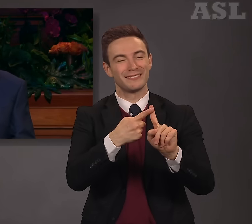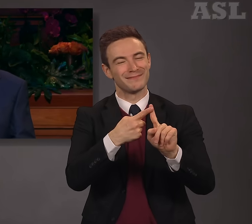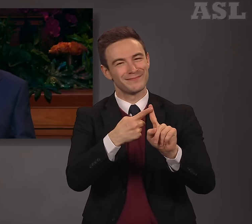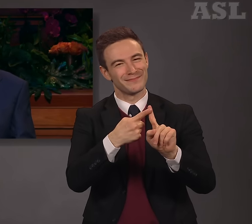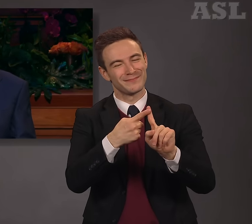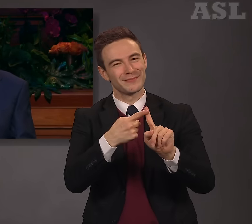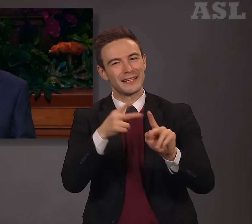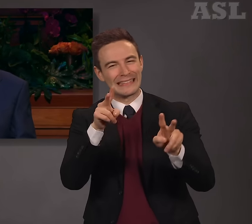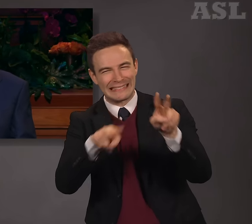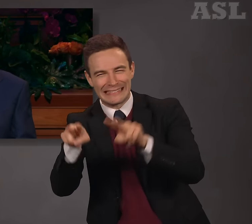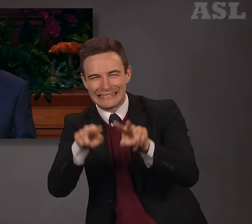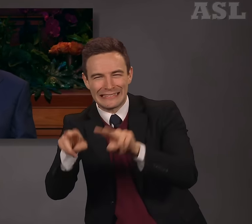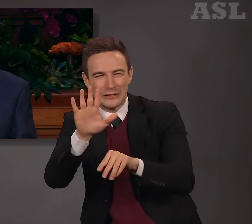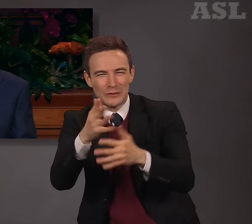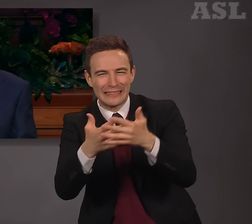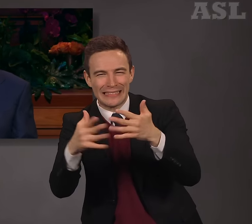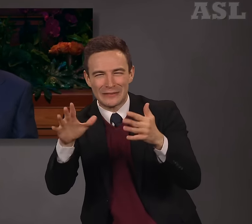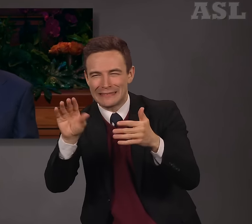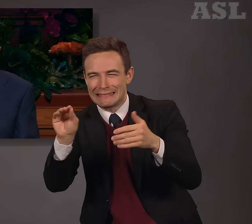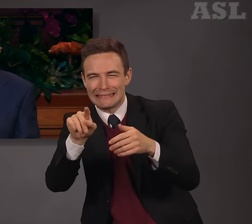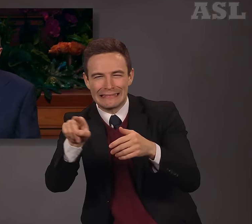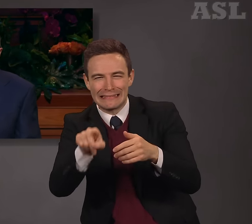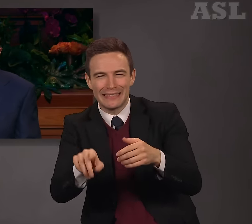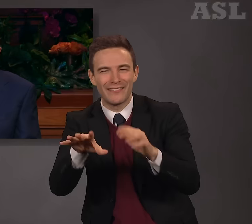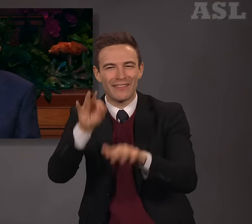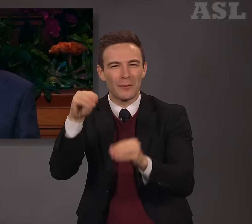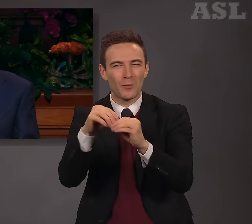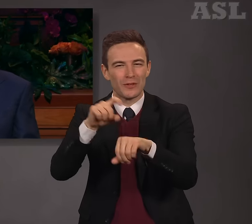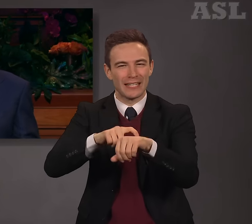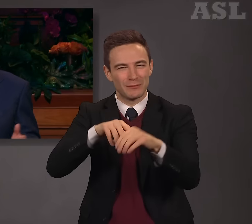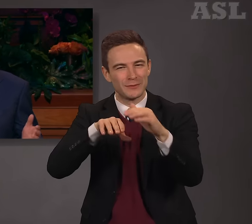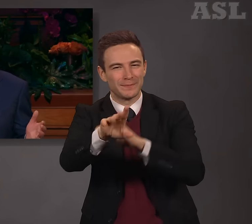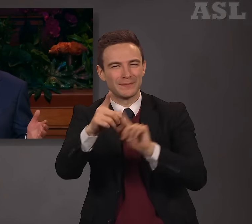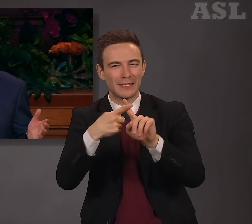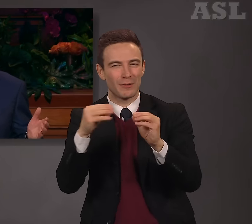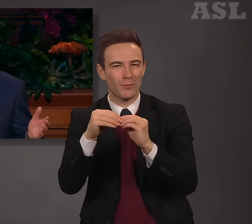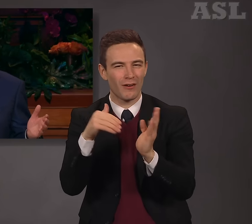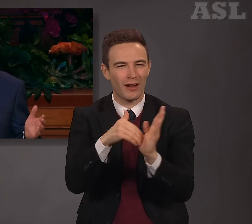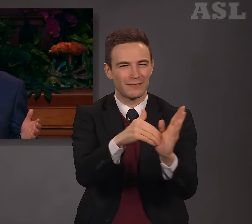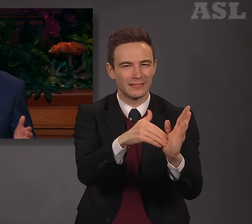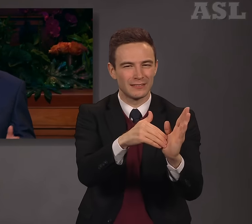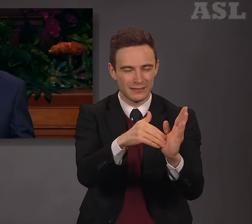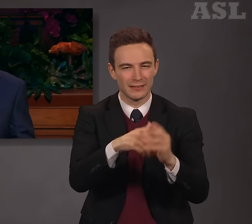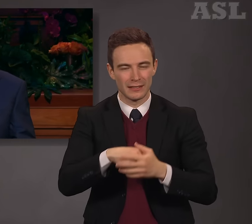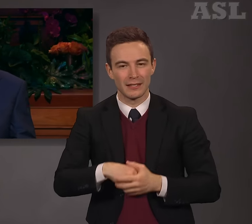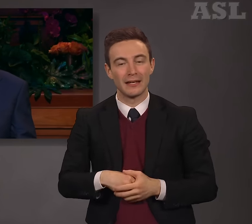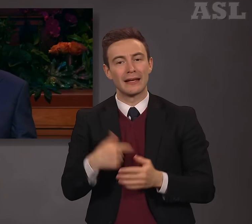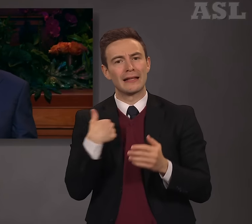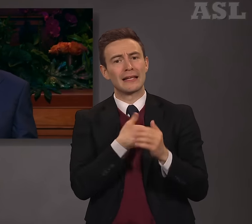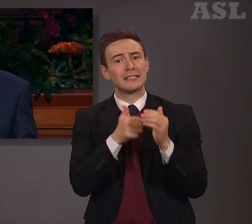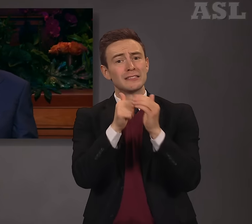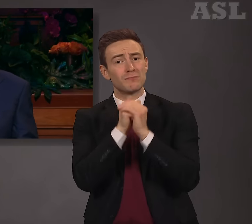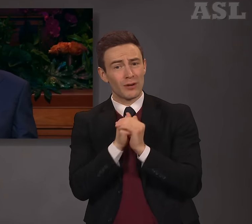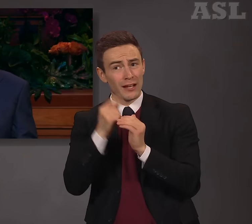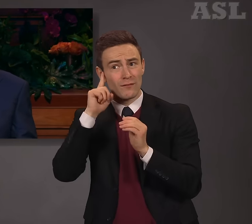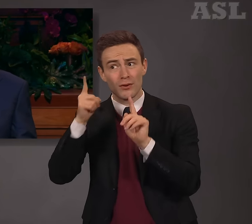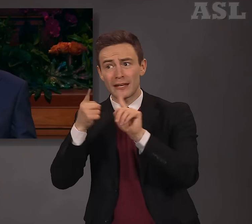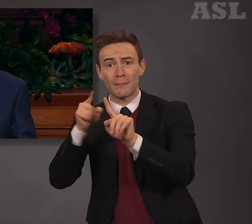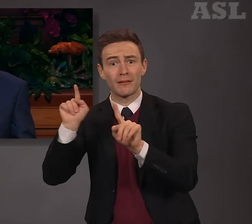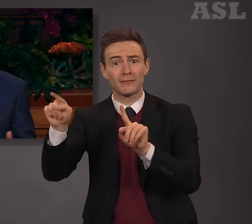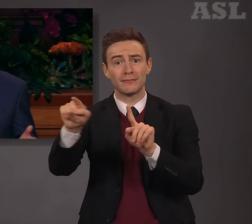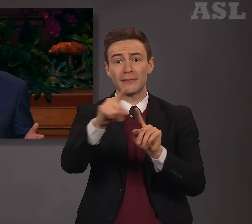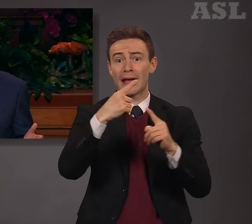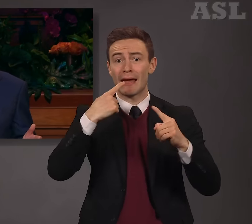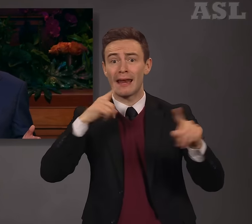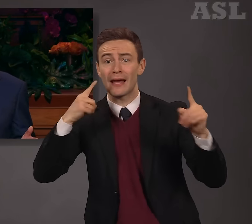regularly find more time to worship in the house of the Lord. Let us pray for the temples that have been announced, that